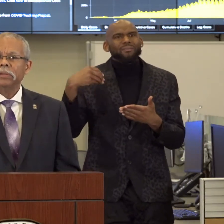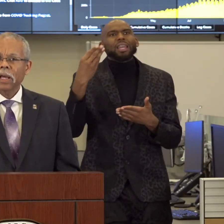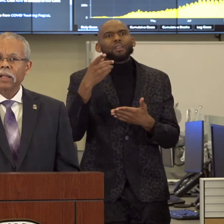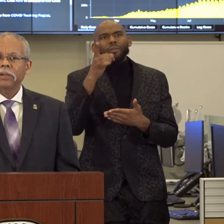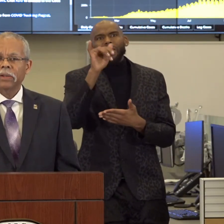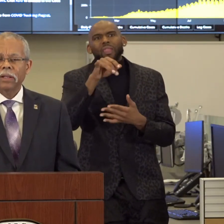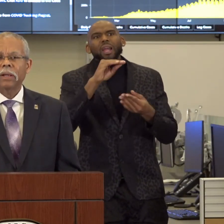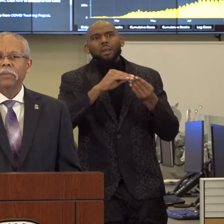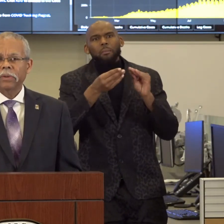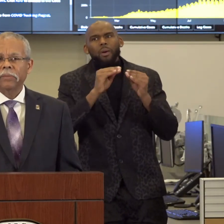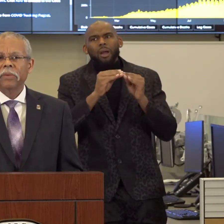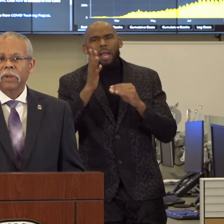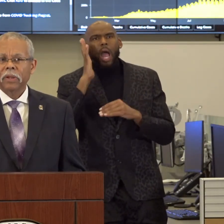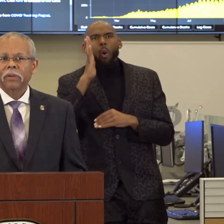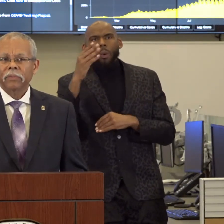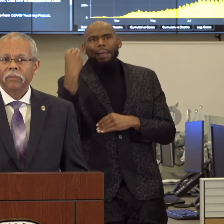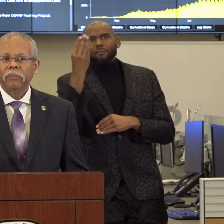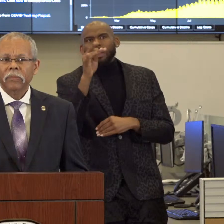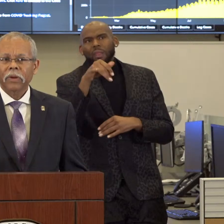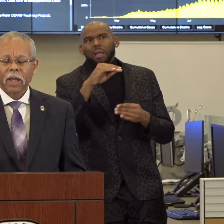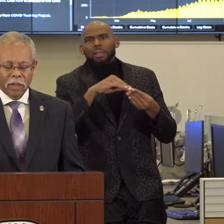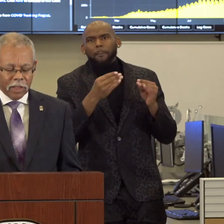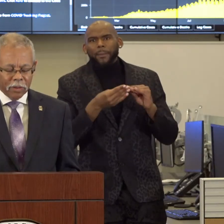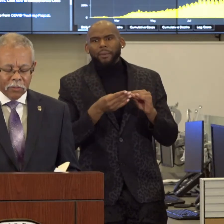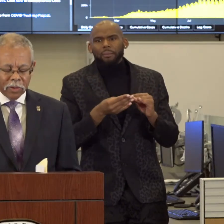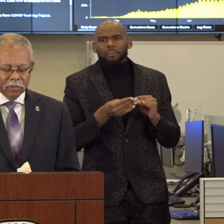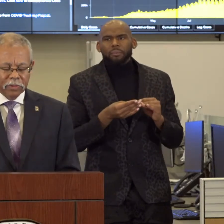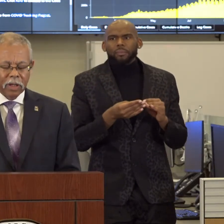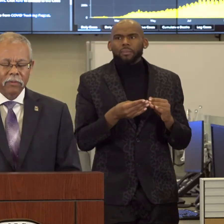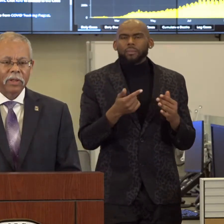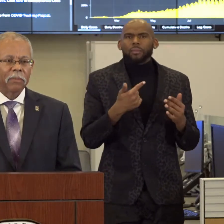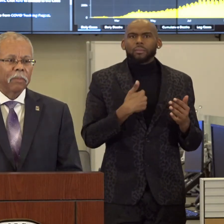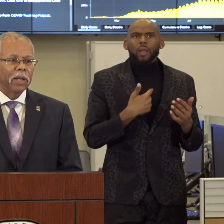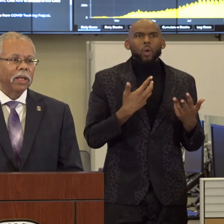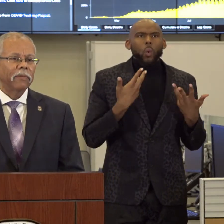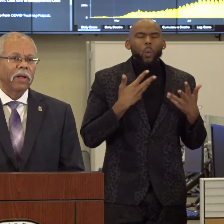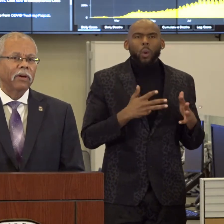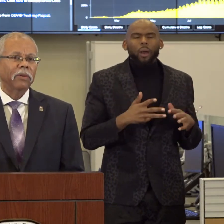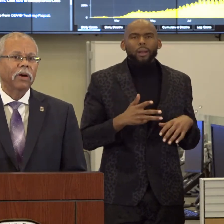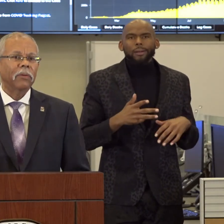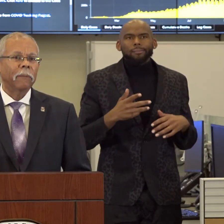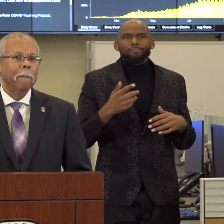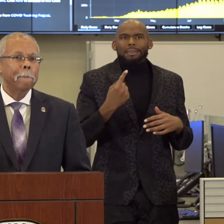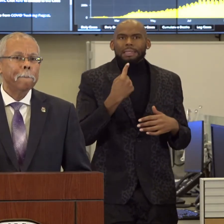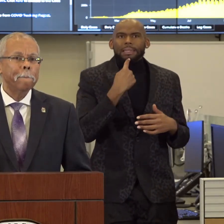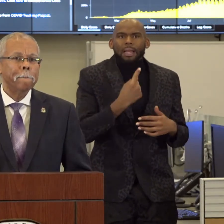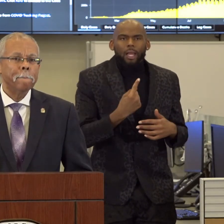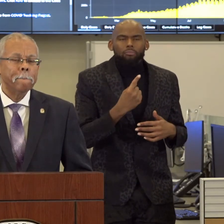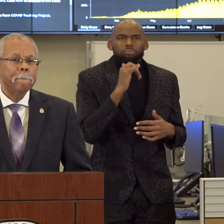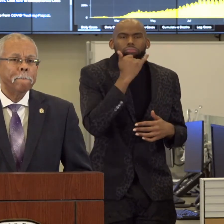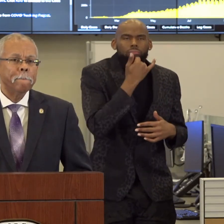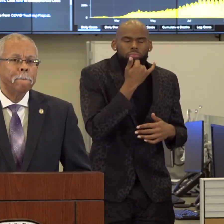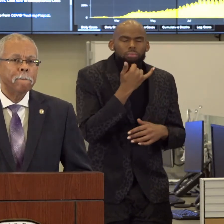will. I'll get you that number. Okay, because I don't want to say off the top of my head if I don't know.